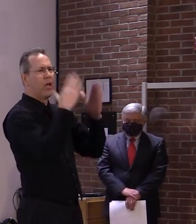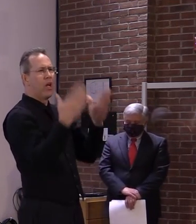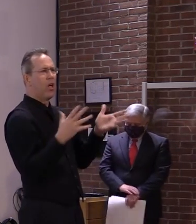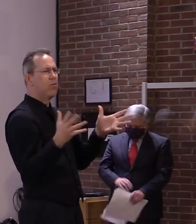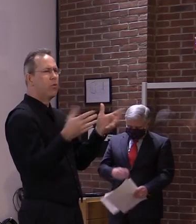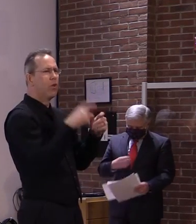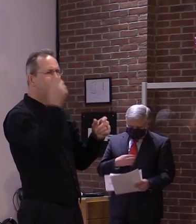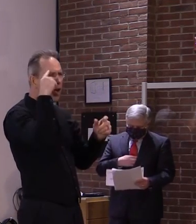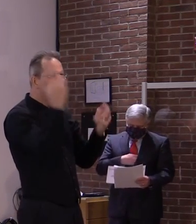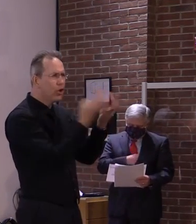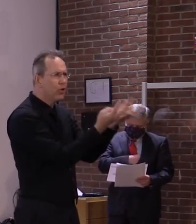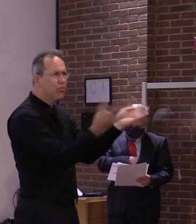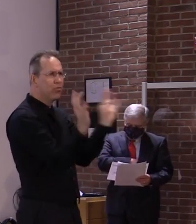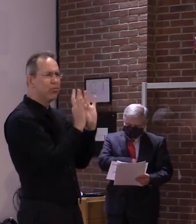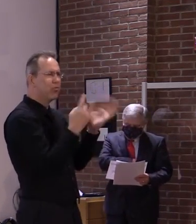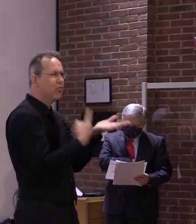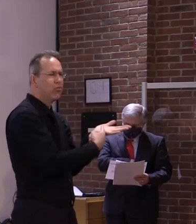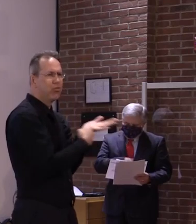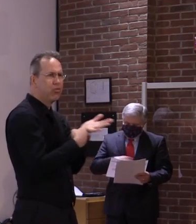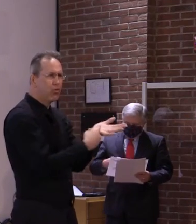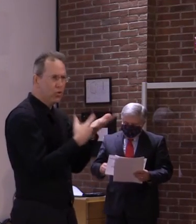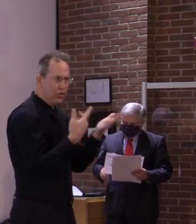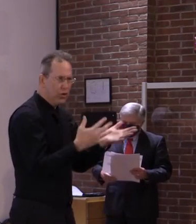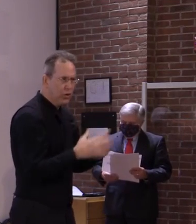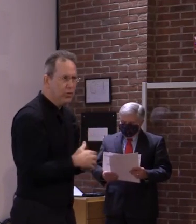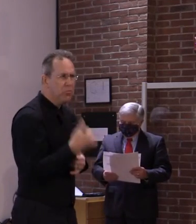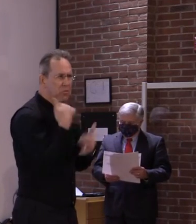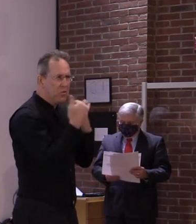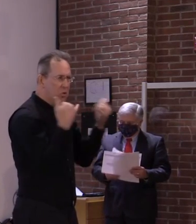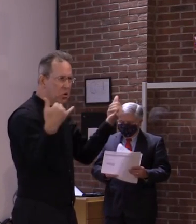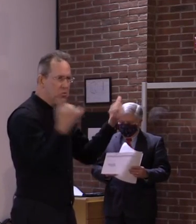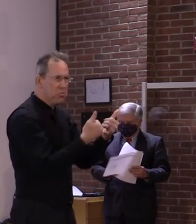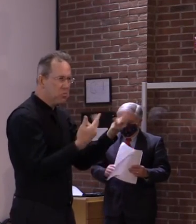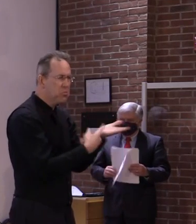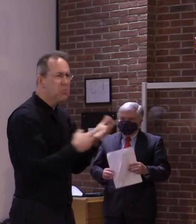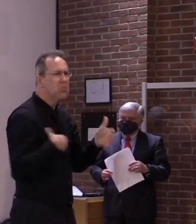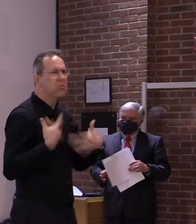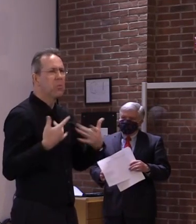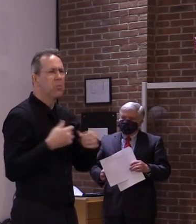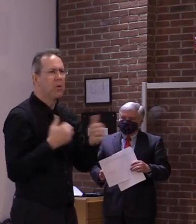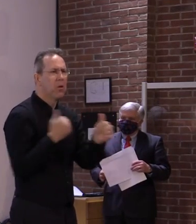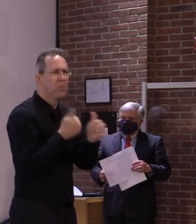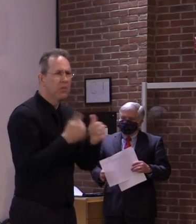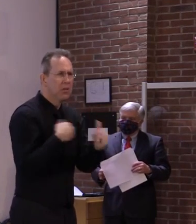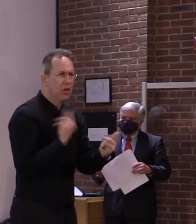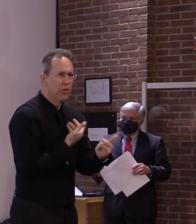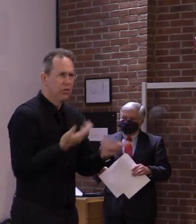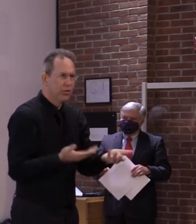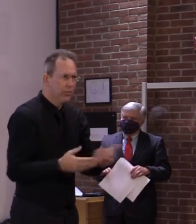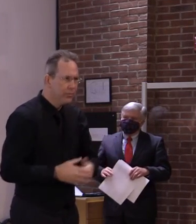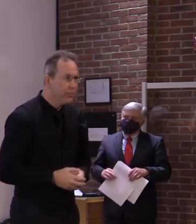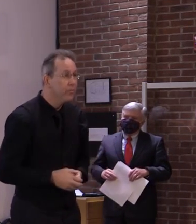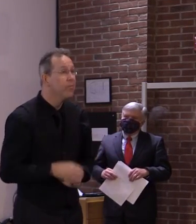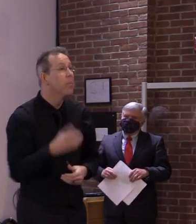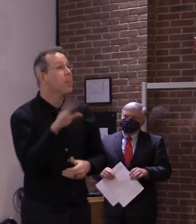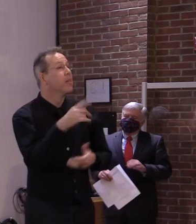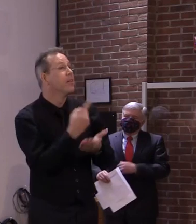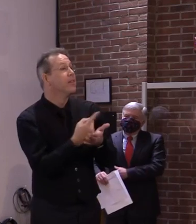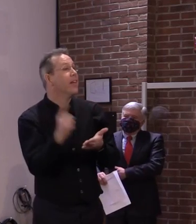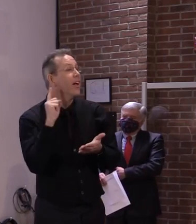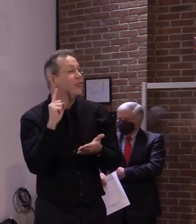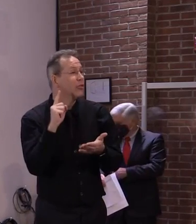regarding COVID updates. Last week, as you might recall, a national allocation of Moderna and Pfizer